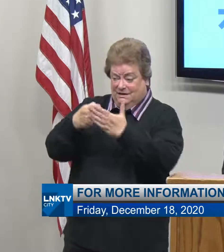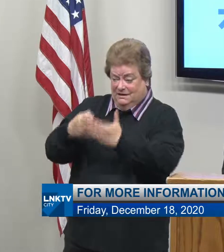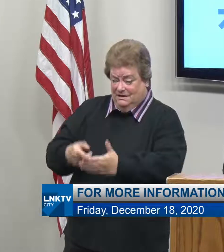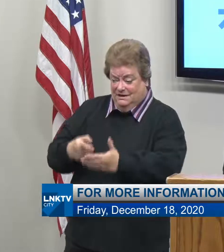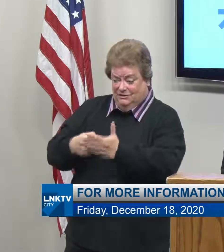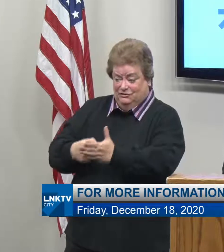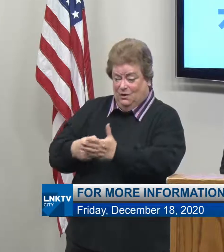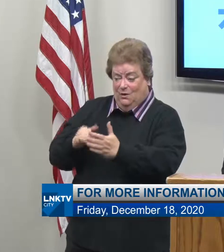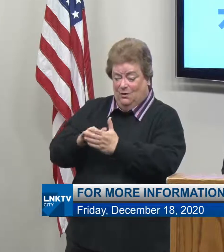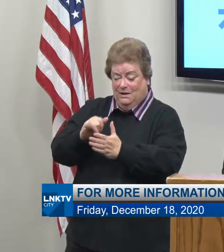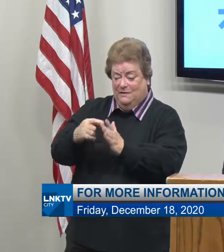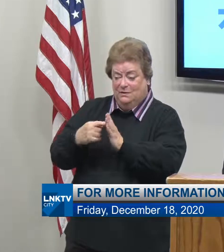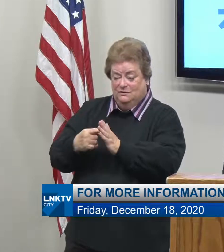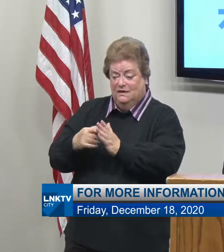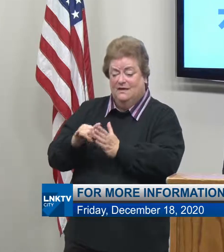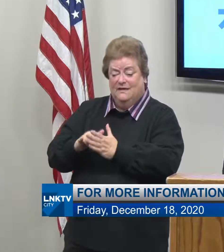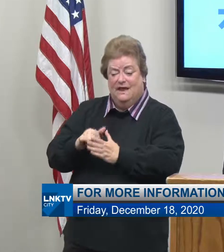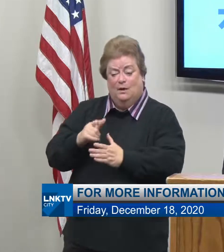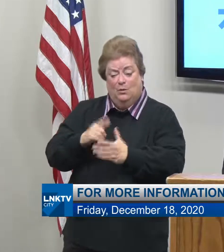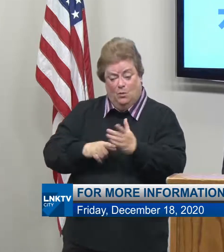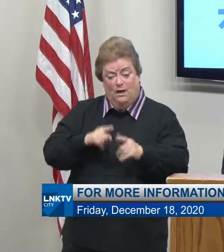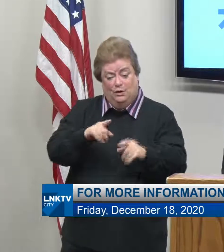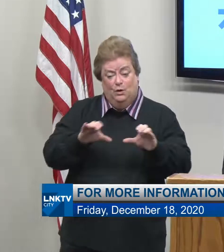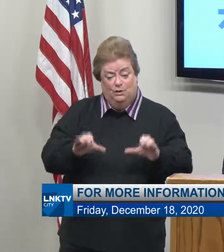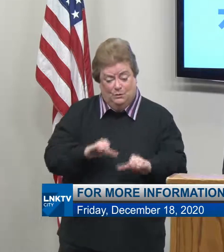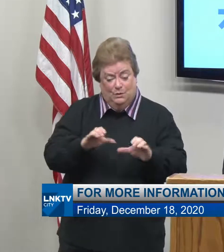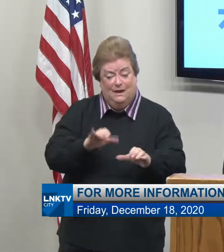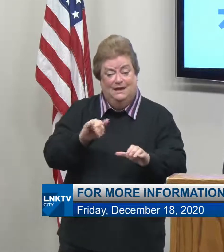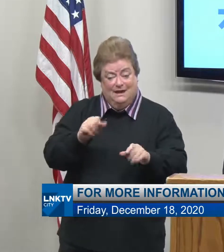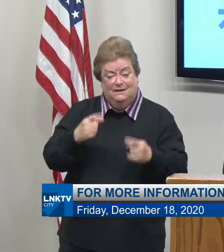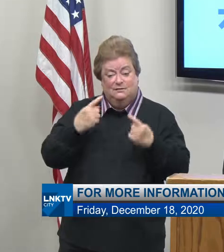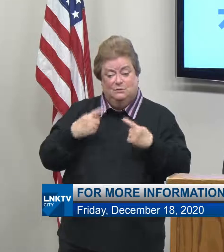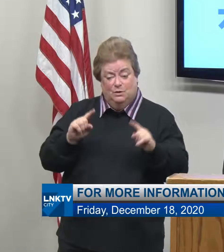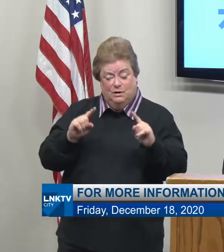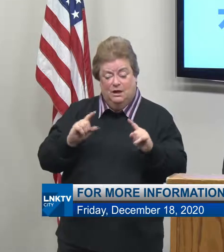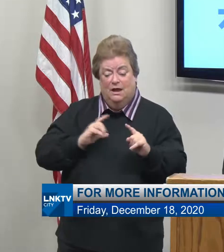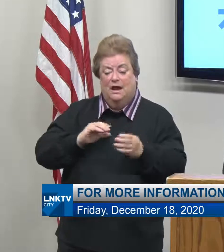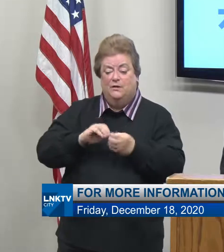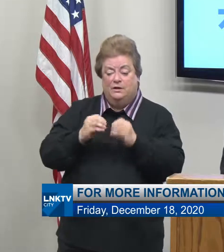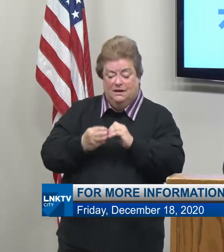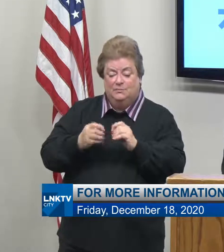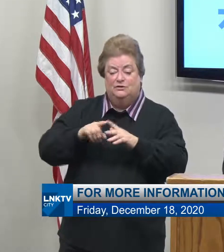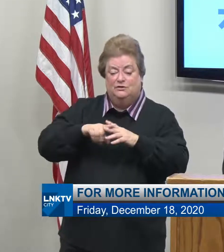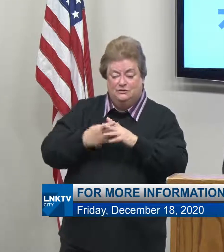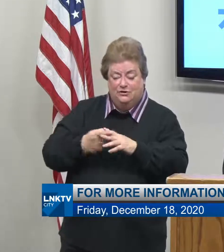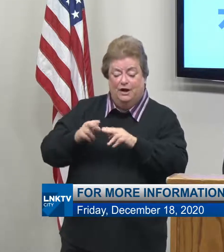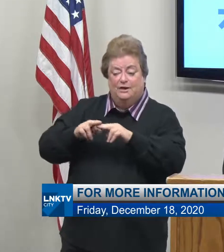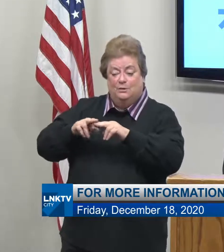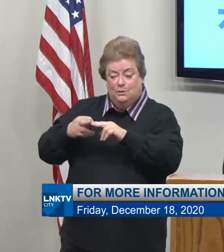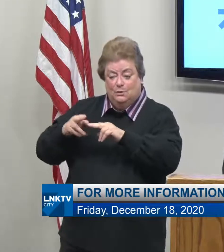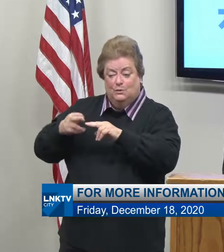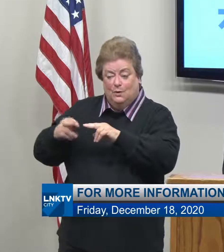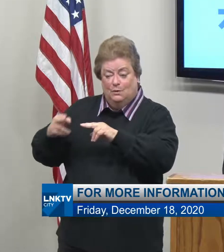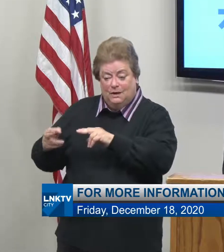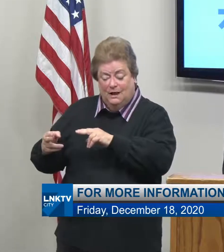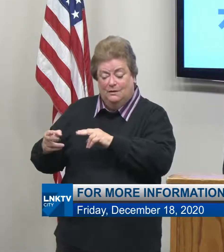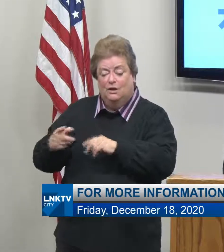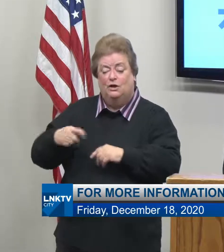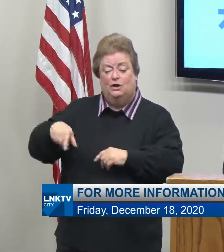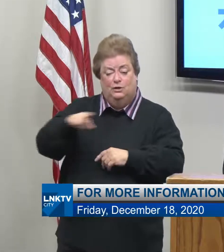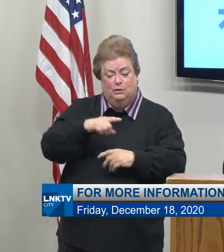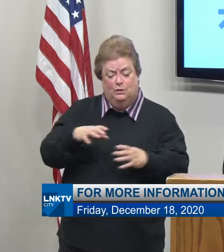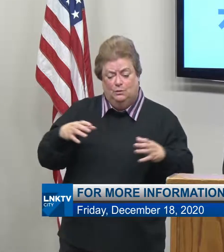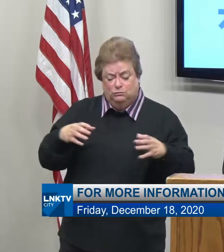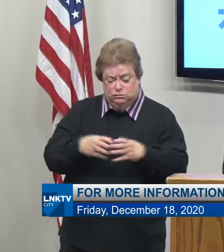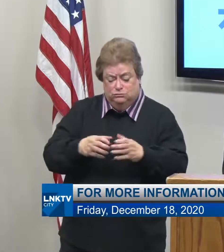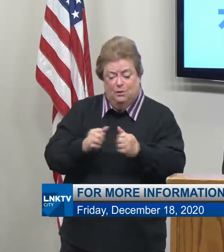demonstrates that these precautions you're taking, they're working. Our numbers are trending in the right direction. You came together for our community and you made a